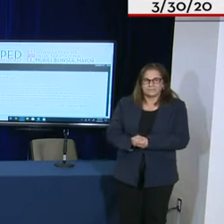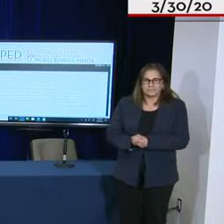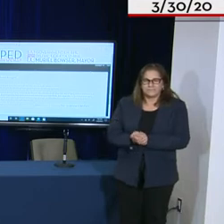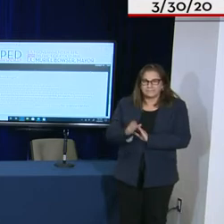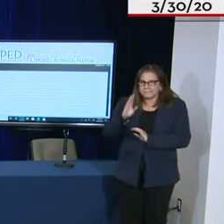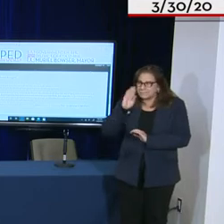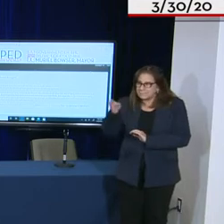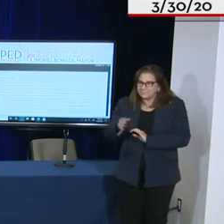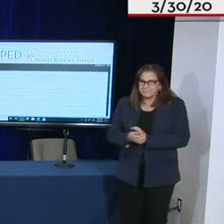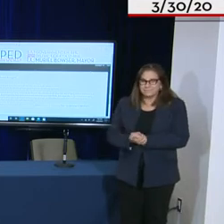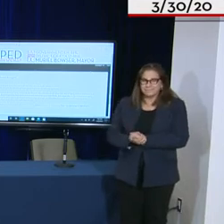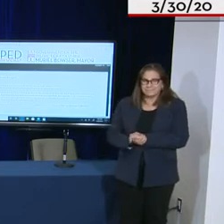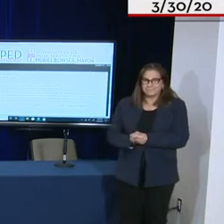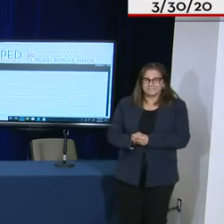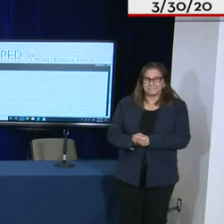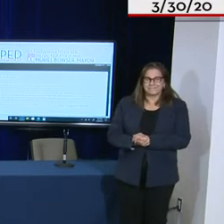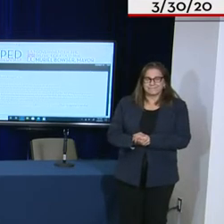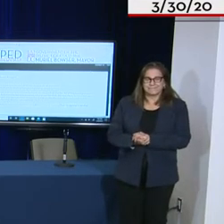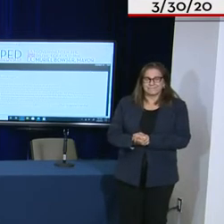Hi, how are you doing? I'm doing well.